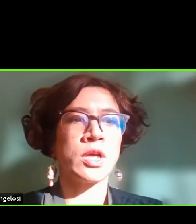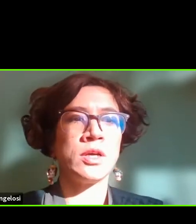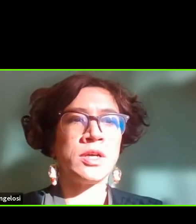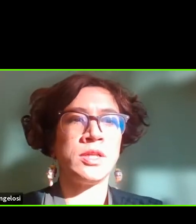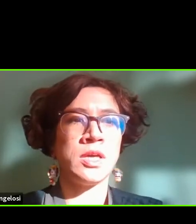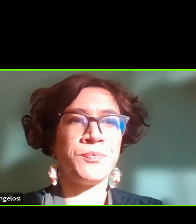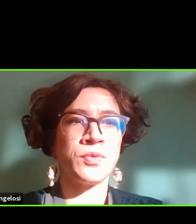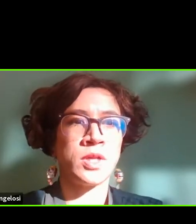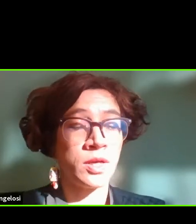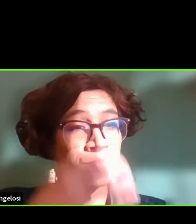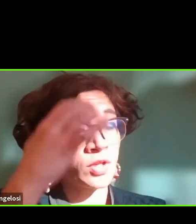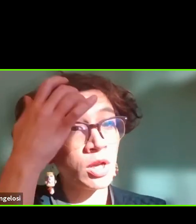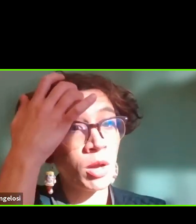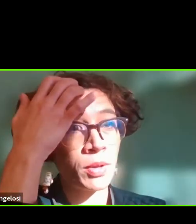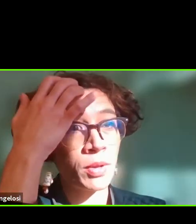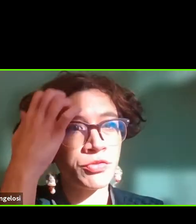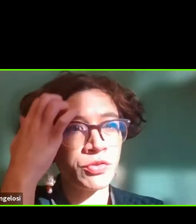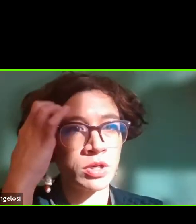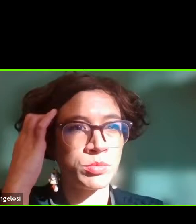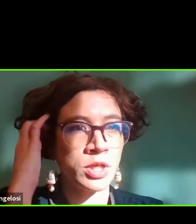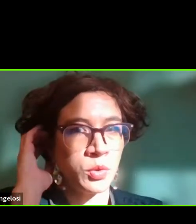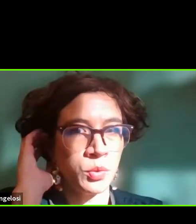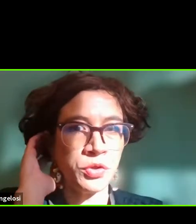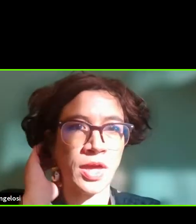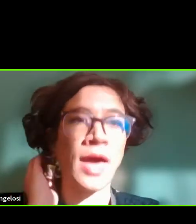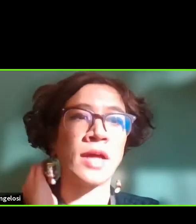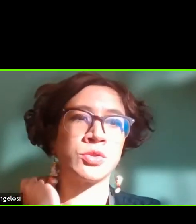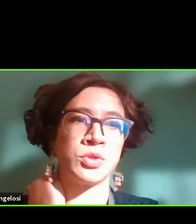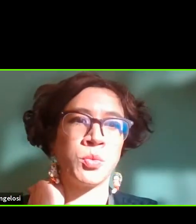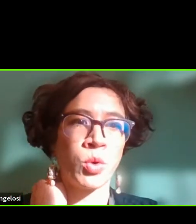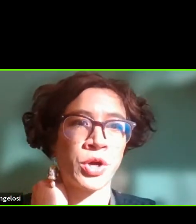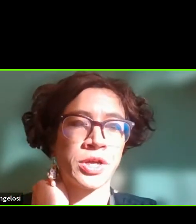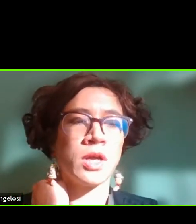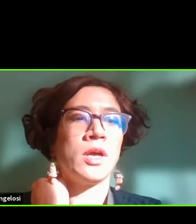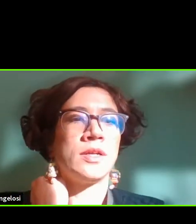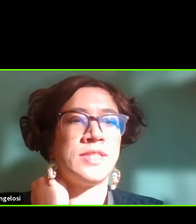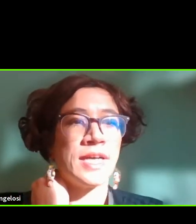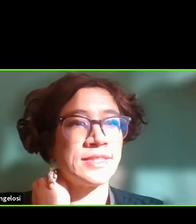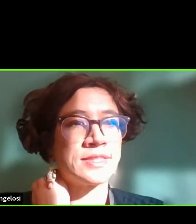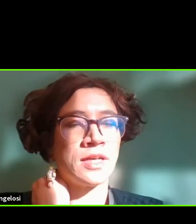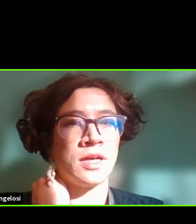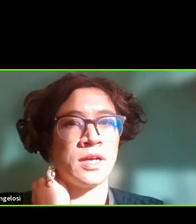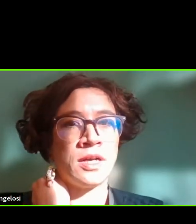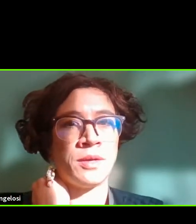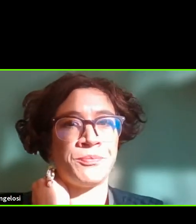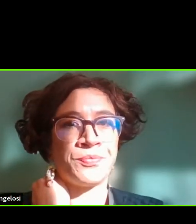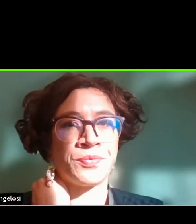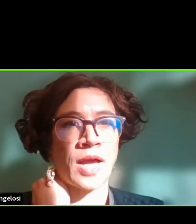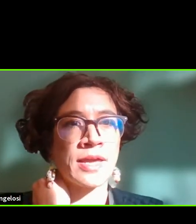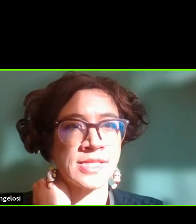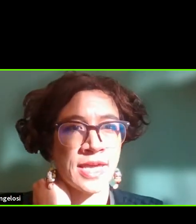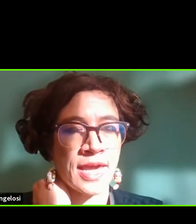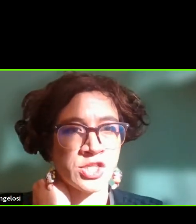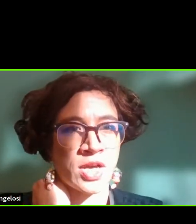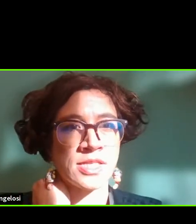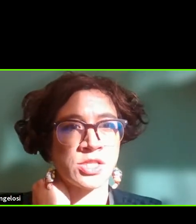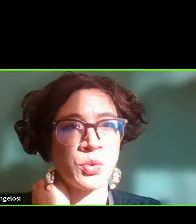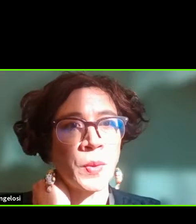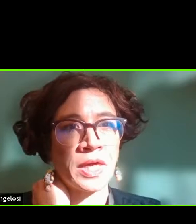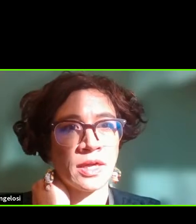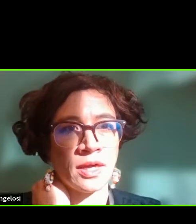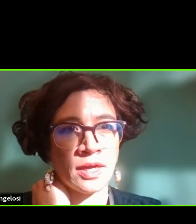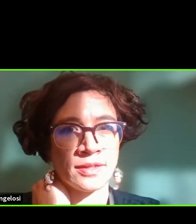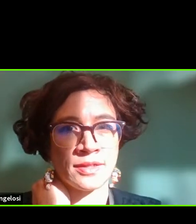to the Global and Forum Youth and to the work that ILC Asia